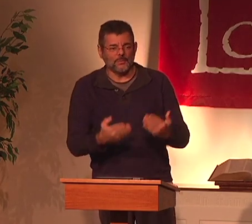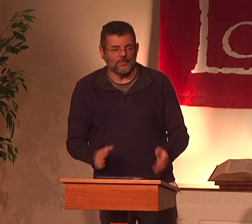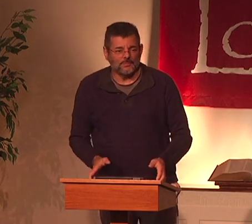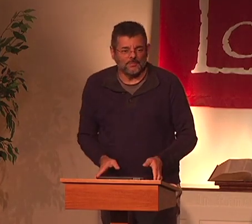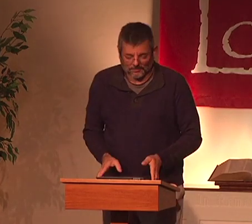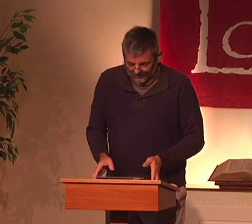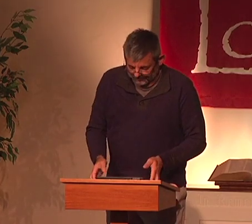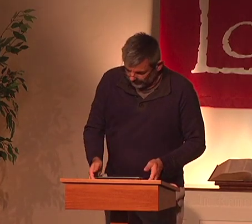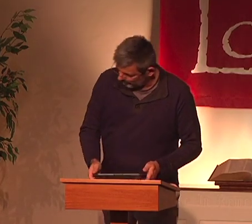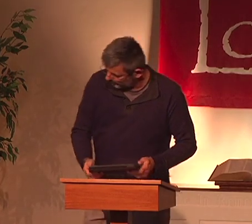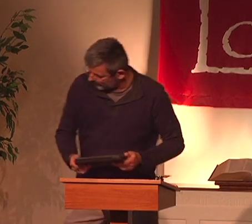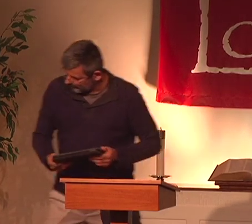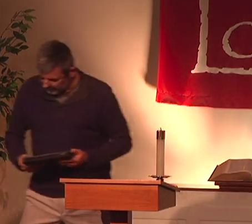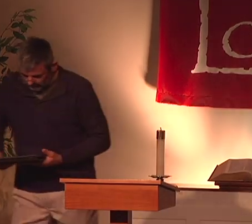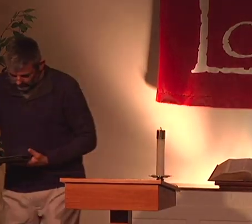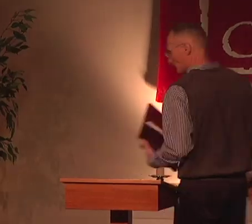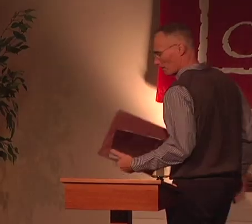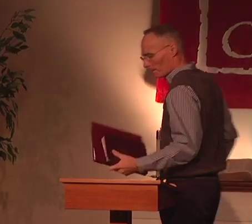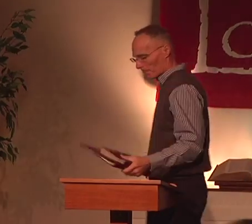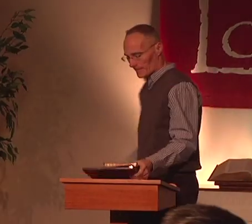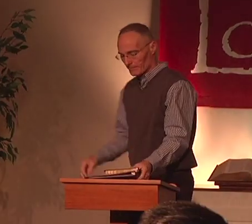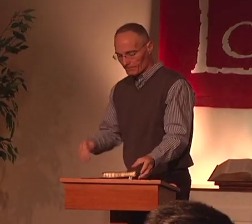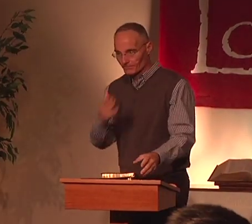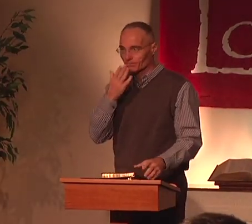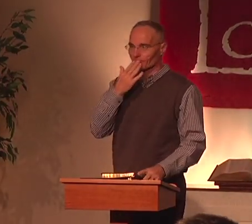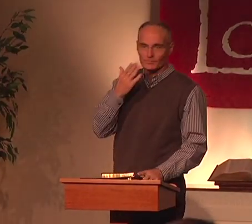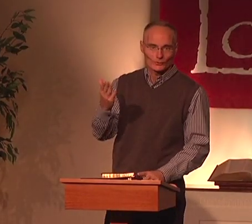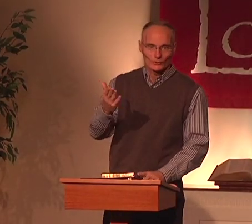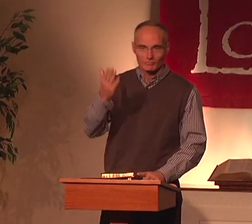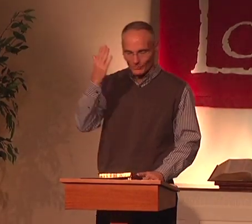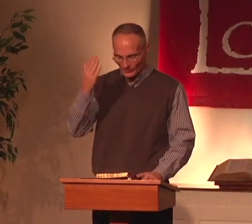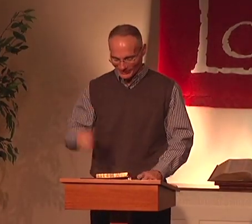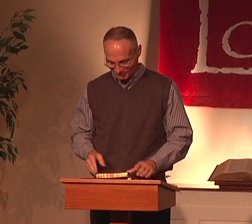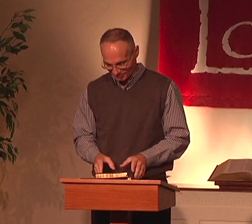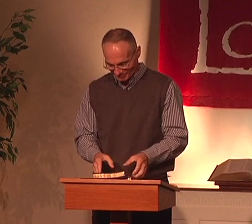And that summarizes it And that's what Good morning